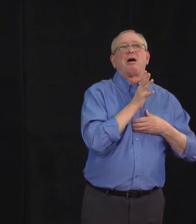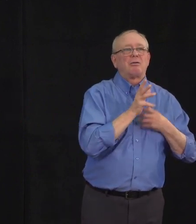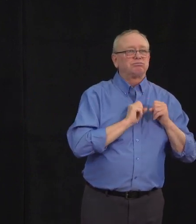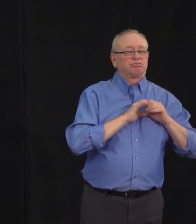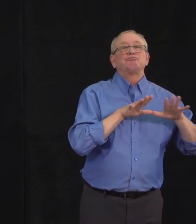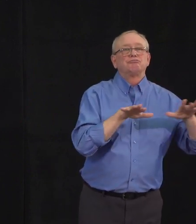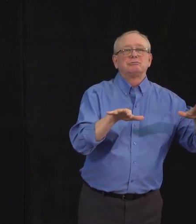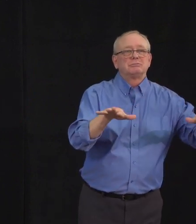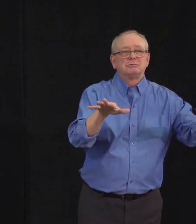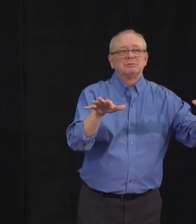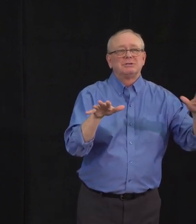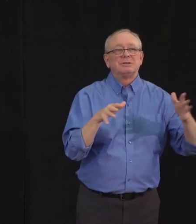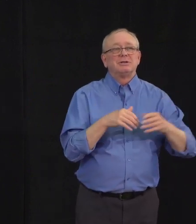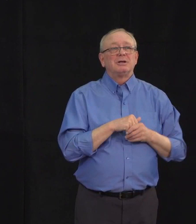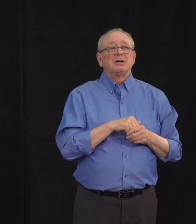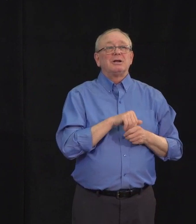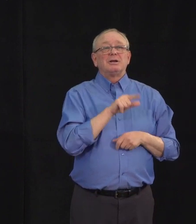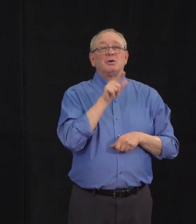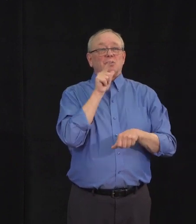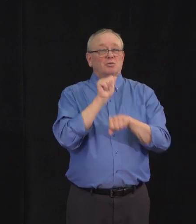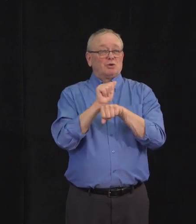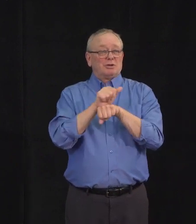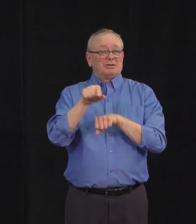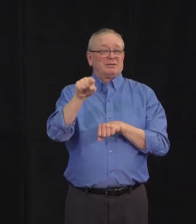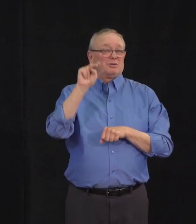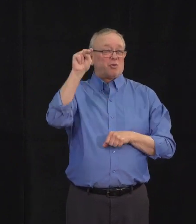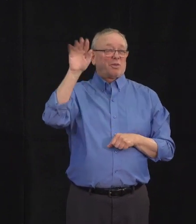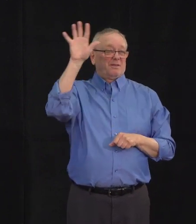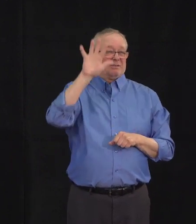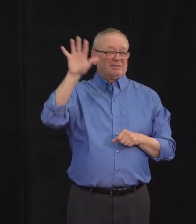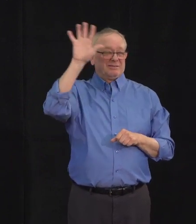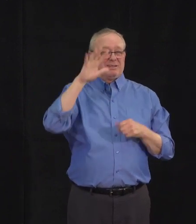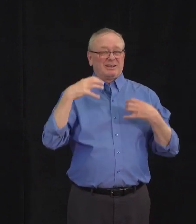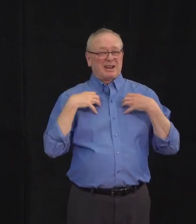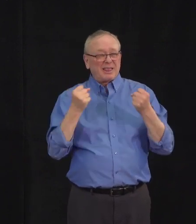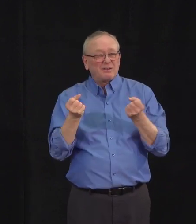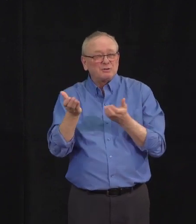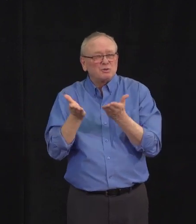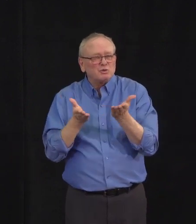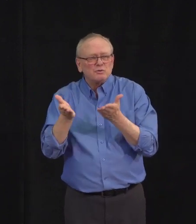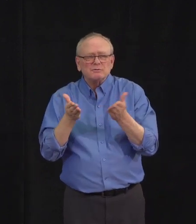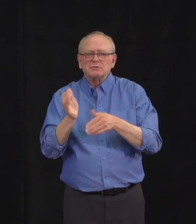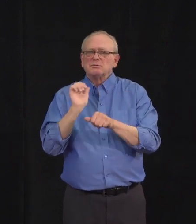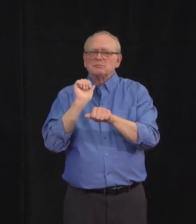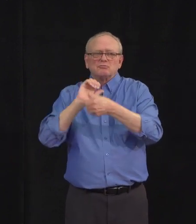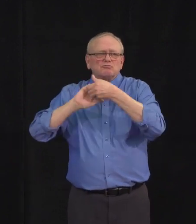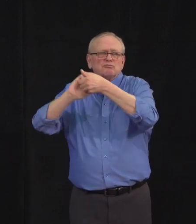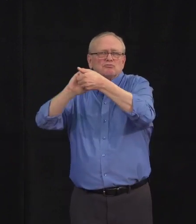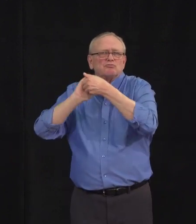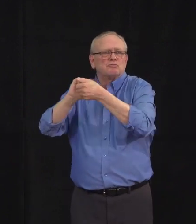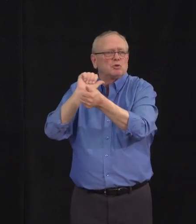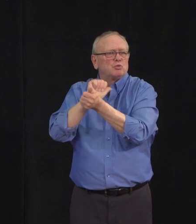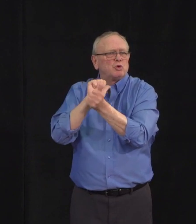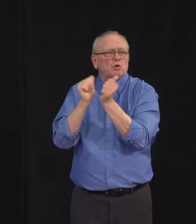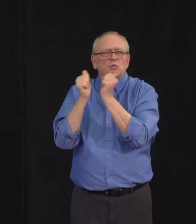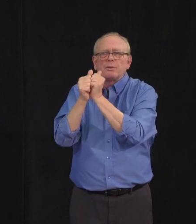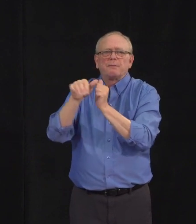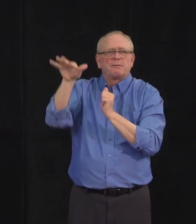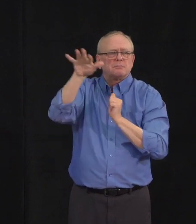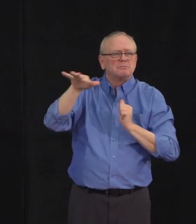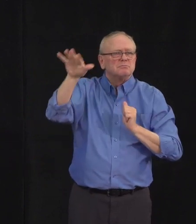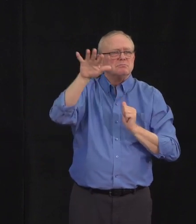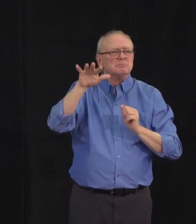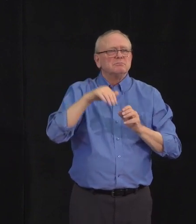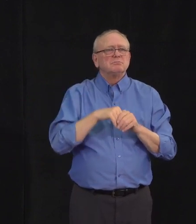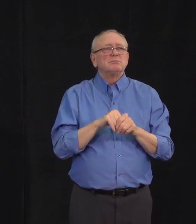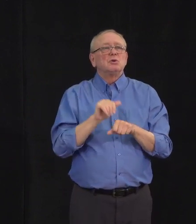Zone have been working very closely with this site, and the workers who are on this site who are either close contacts